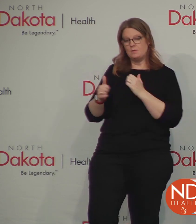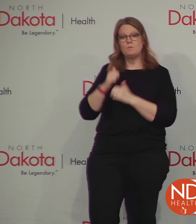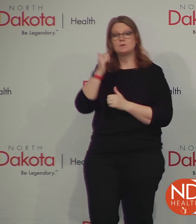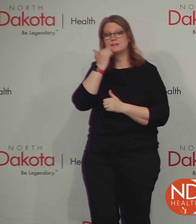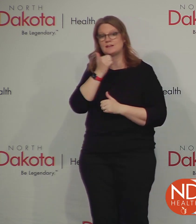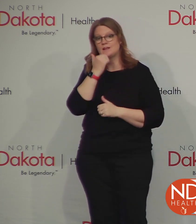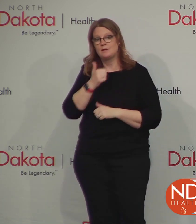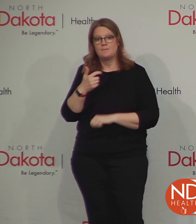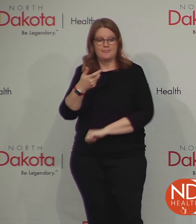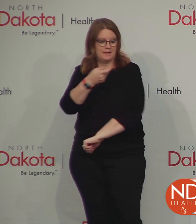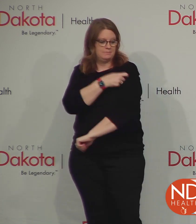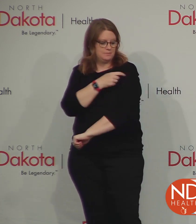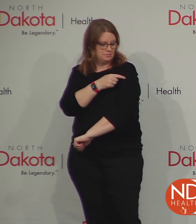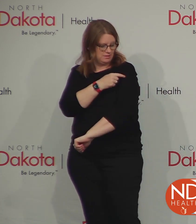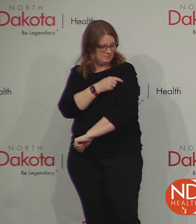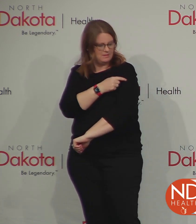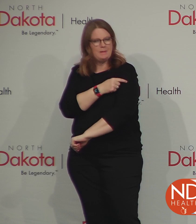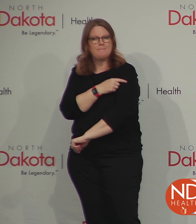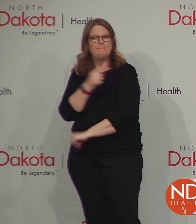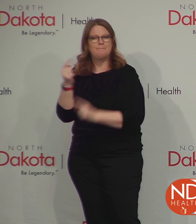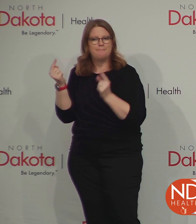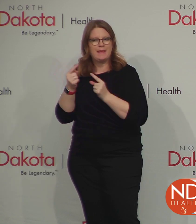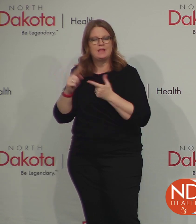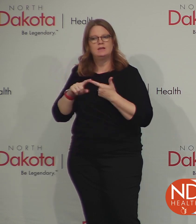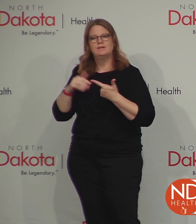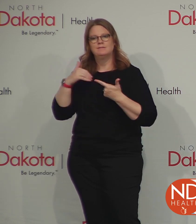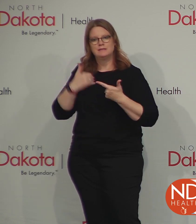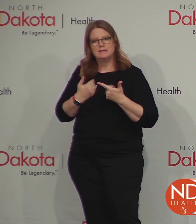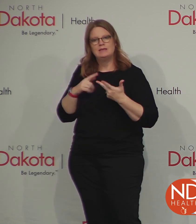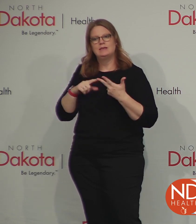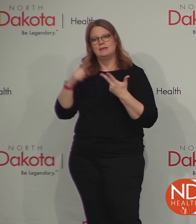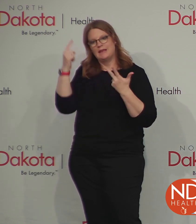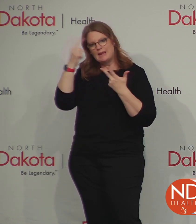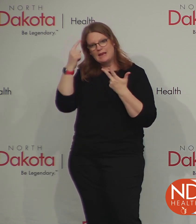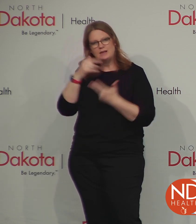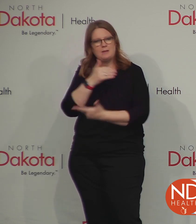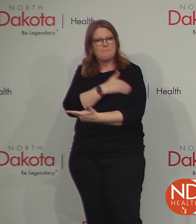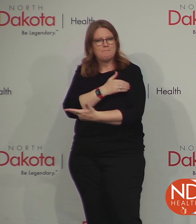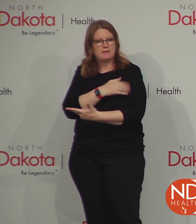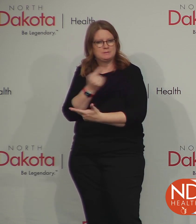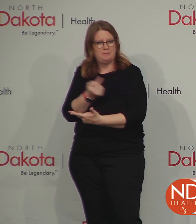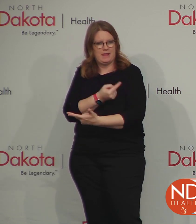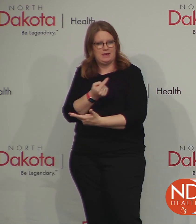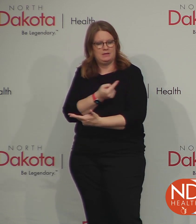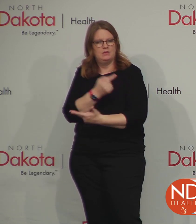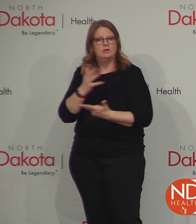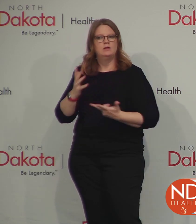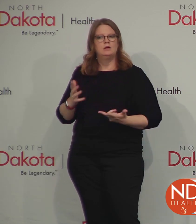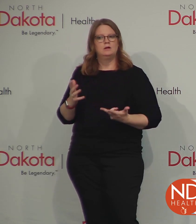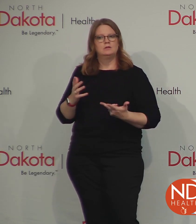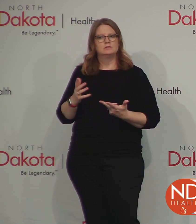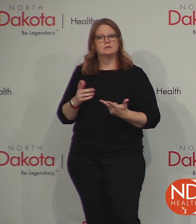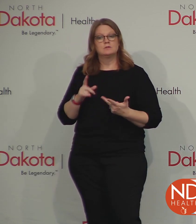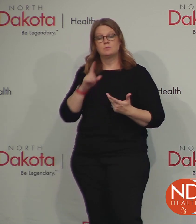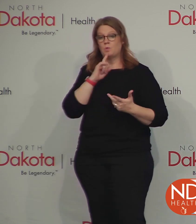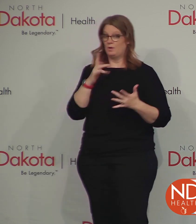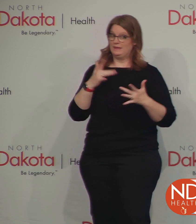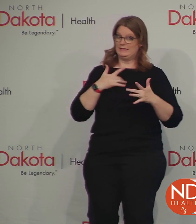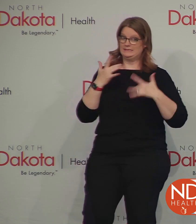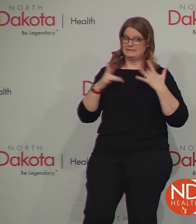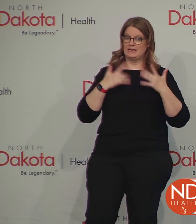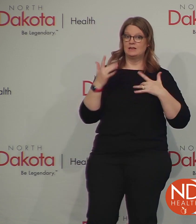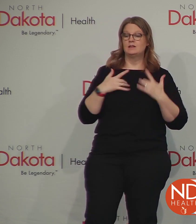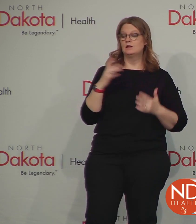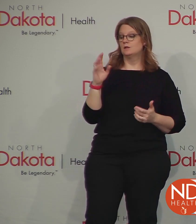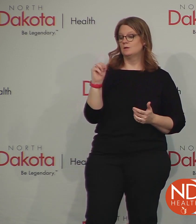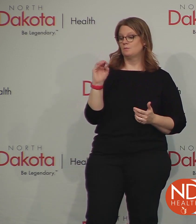are injection site pain, fatigue, headache, and muscle pain. And so we are very excited to have this